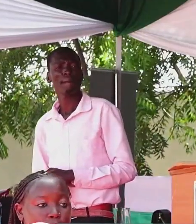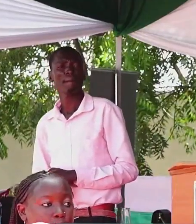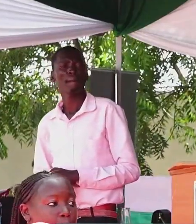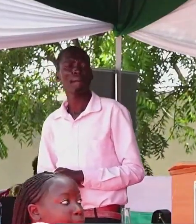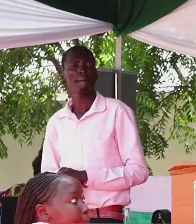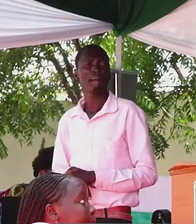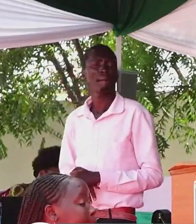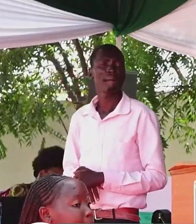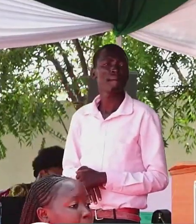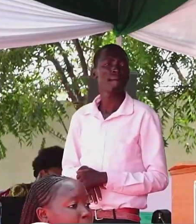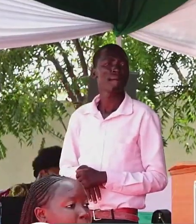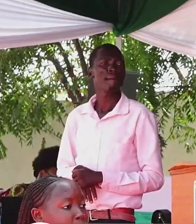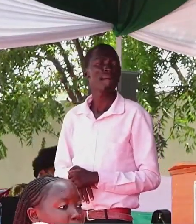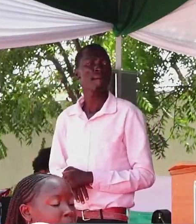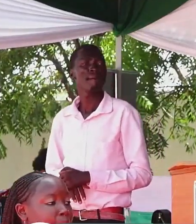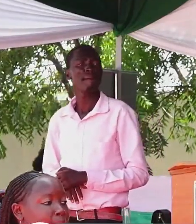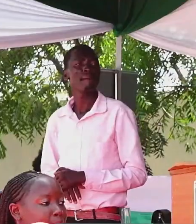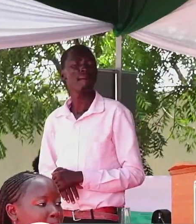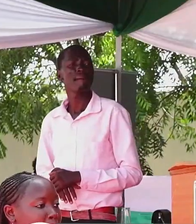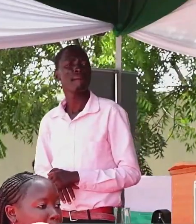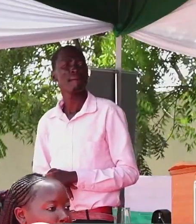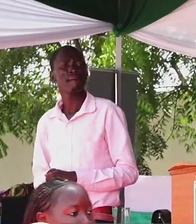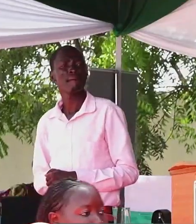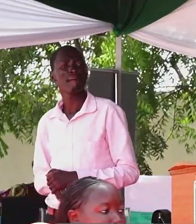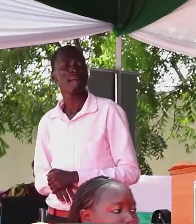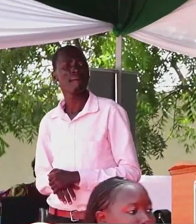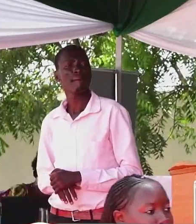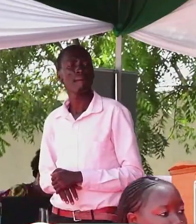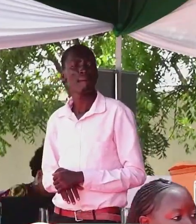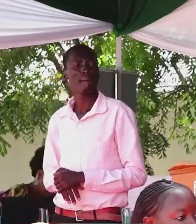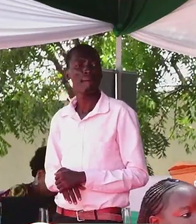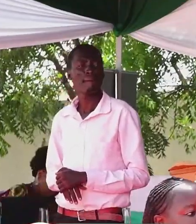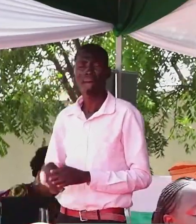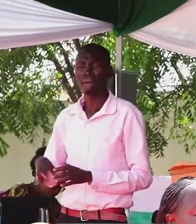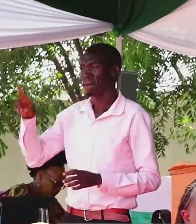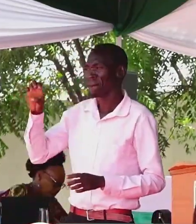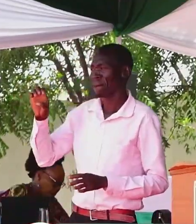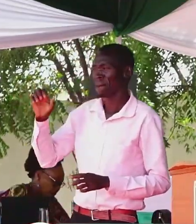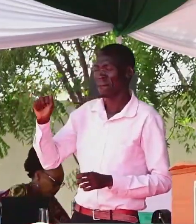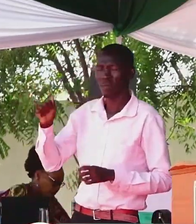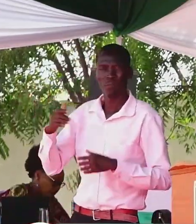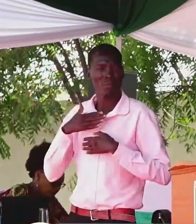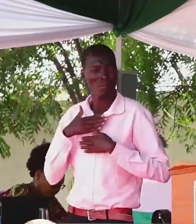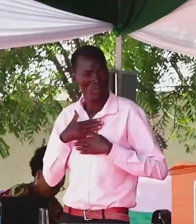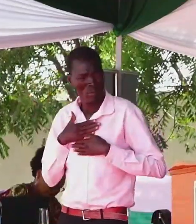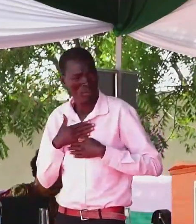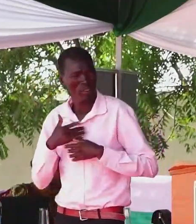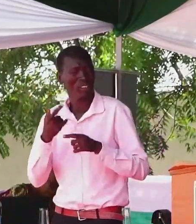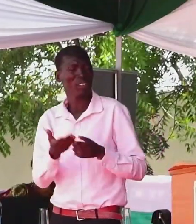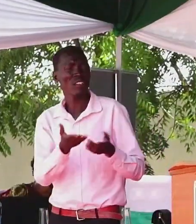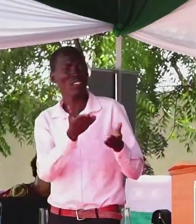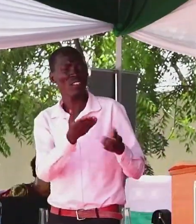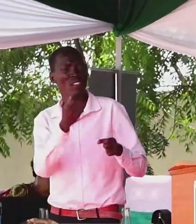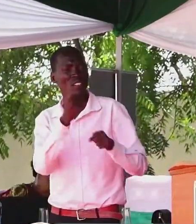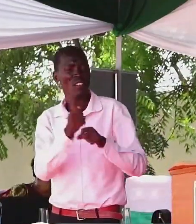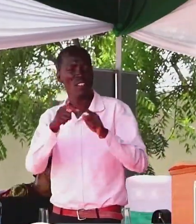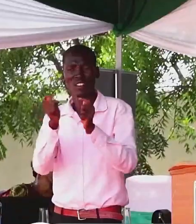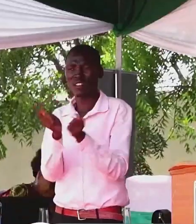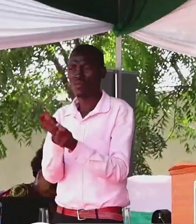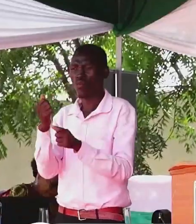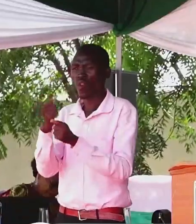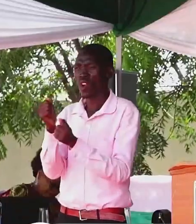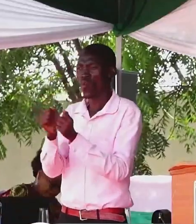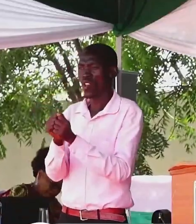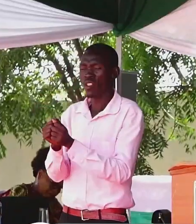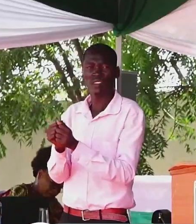Rachel, you can start there. Yeah. Your Excellency, this is the team that has been working with me You